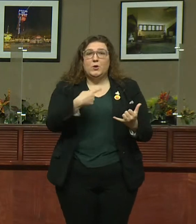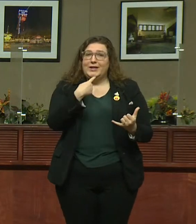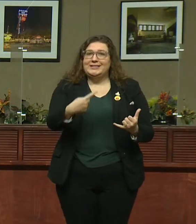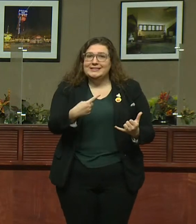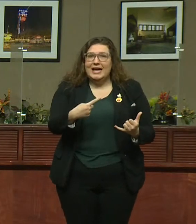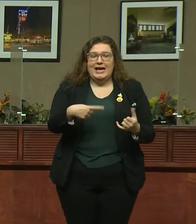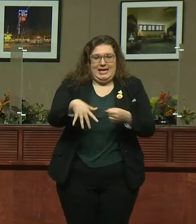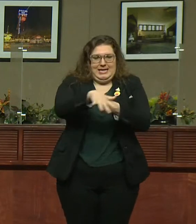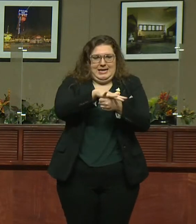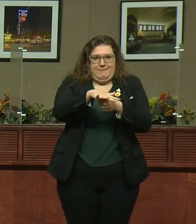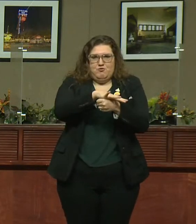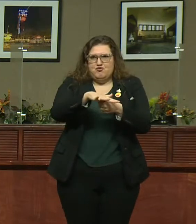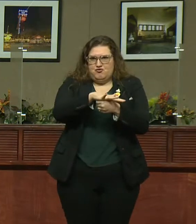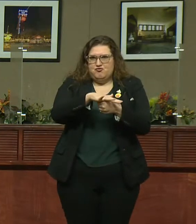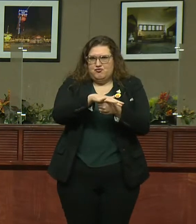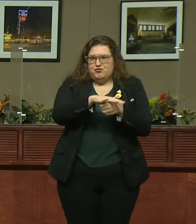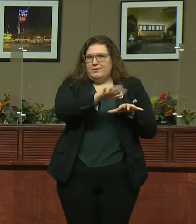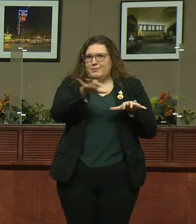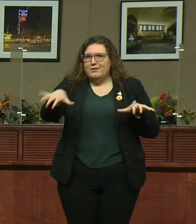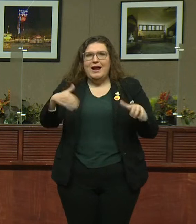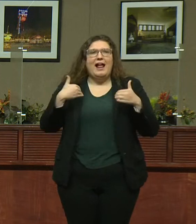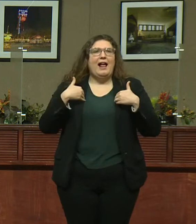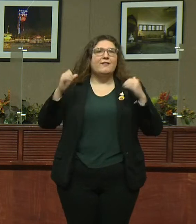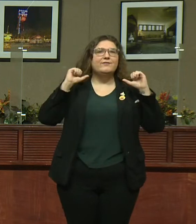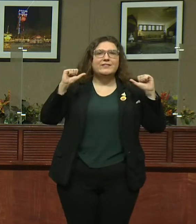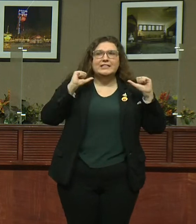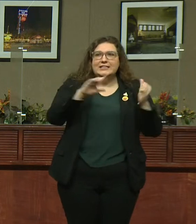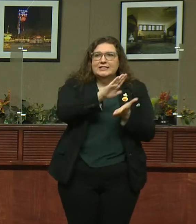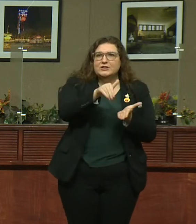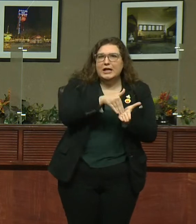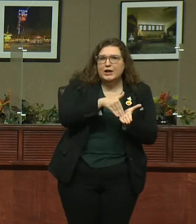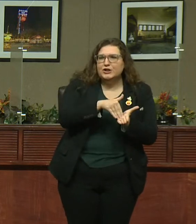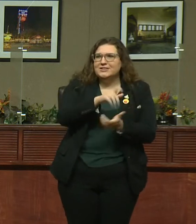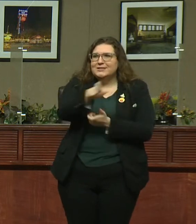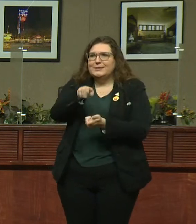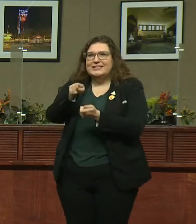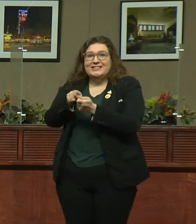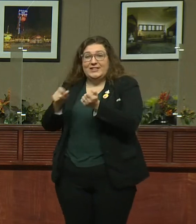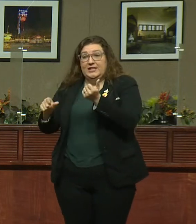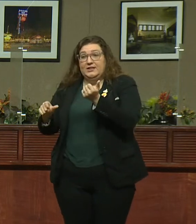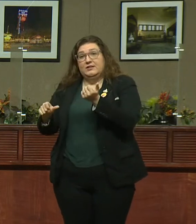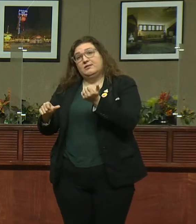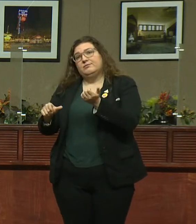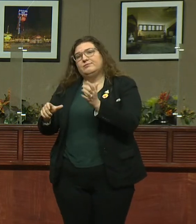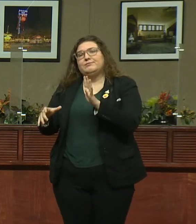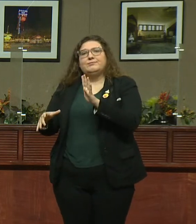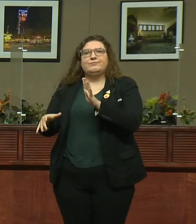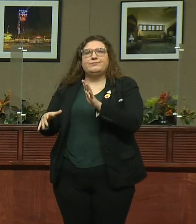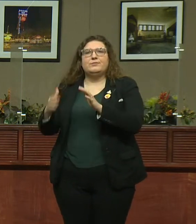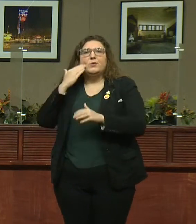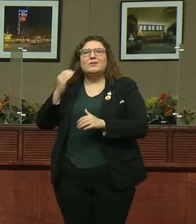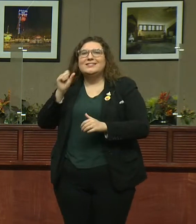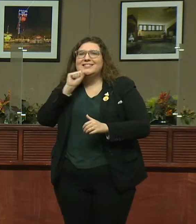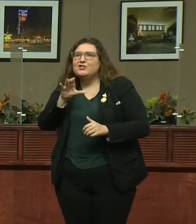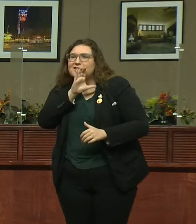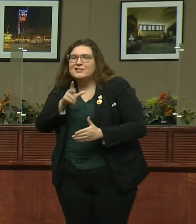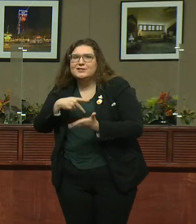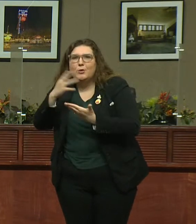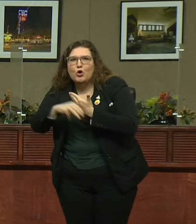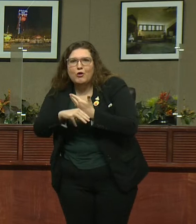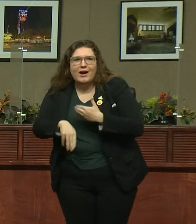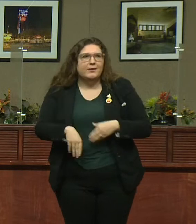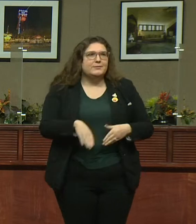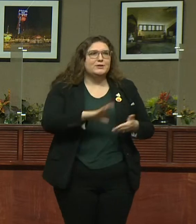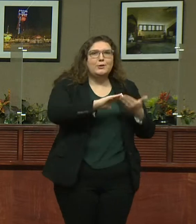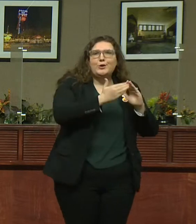centers will expand access to fitness facilities, select senior programs, gymnasiums, after-school programs, community rooms,